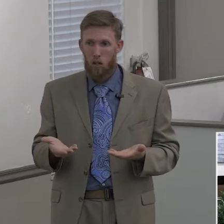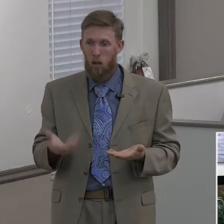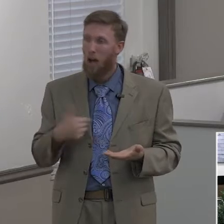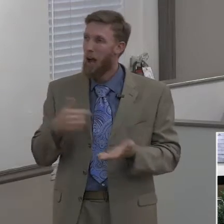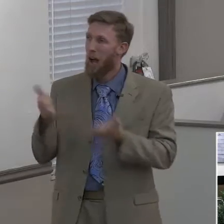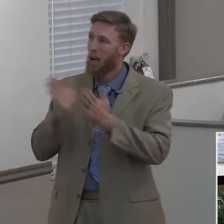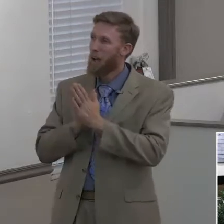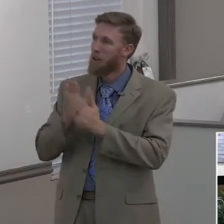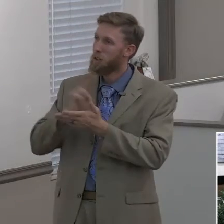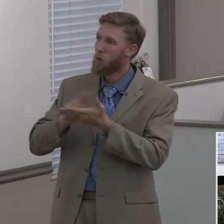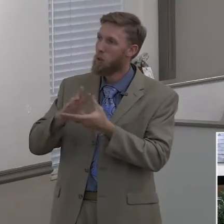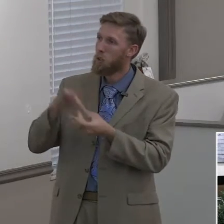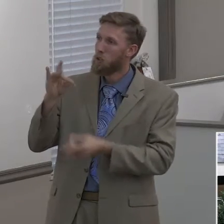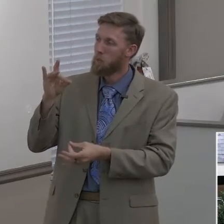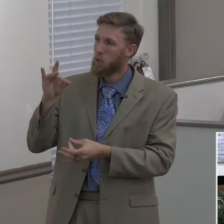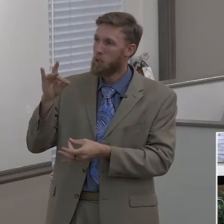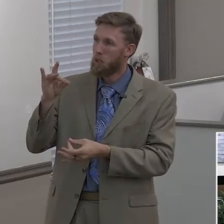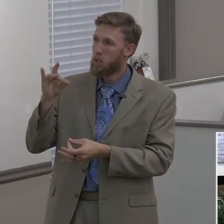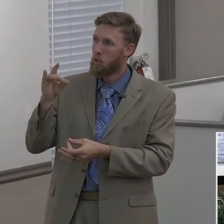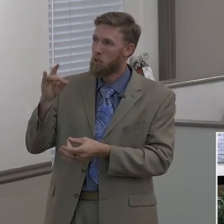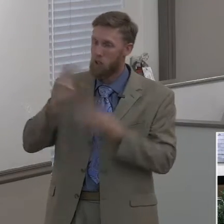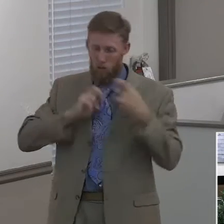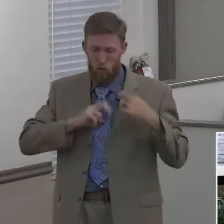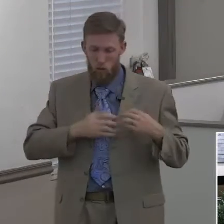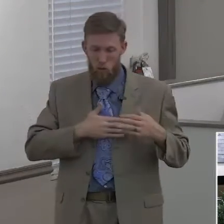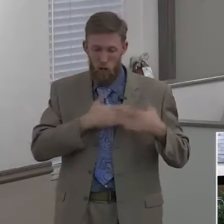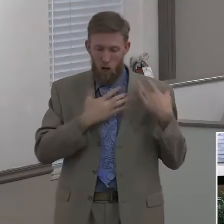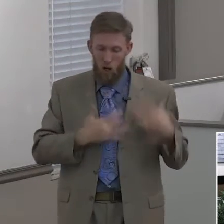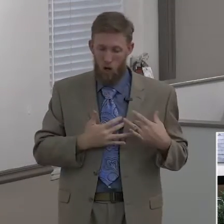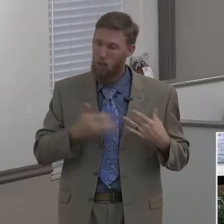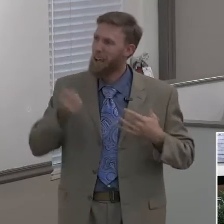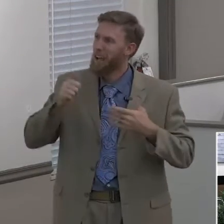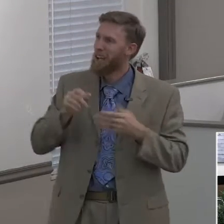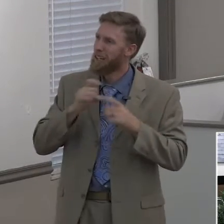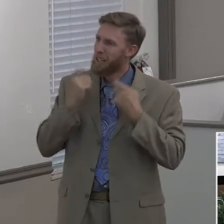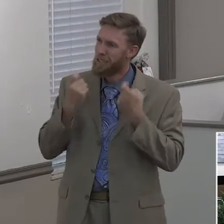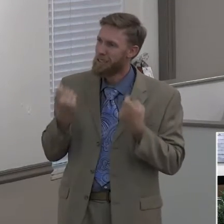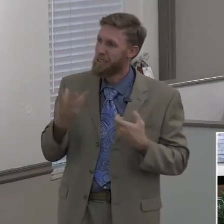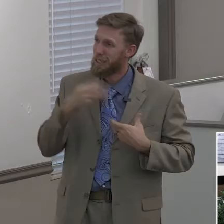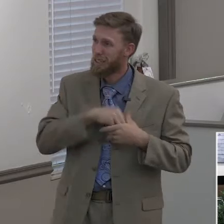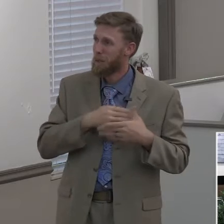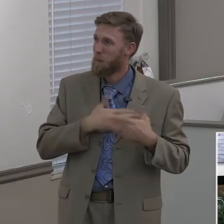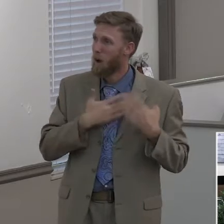show me if there was any sin that stand between me and Him.